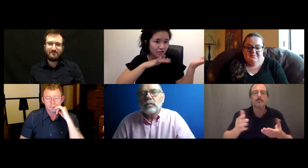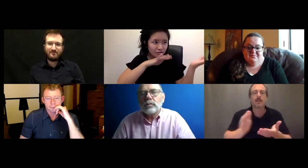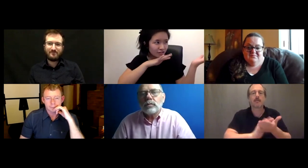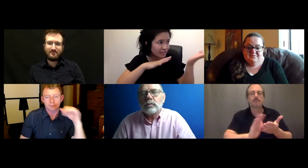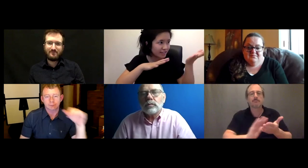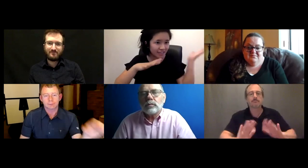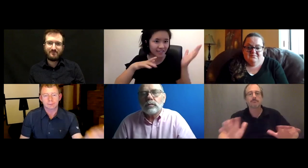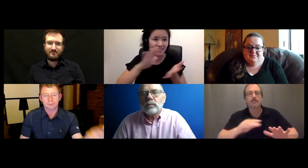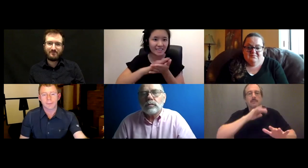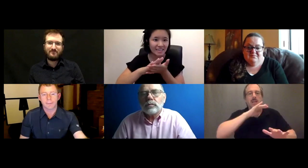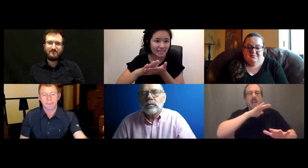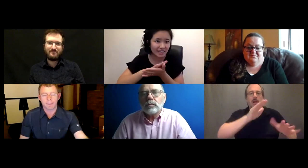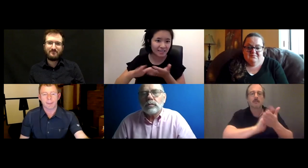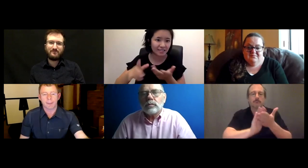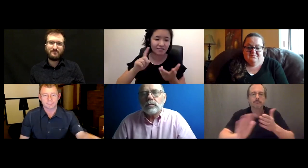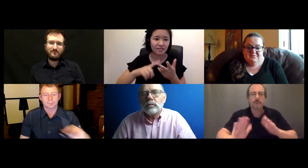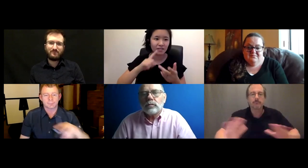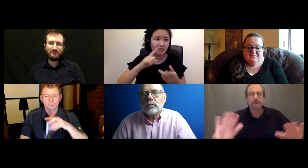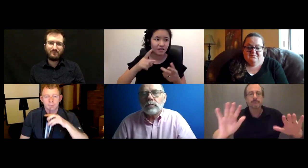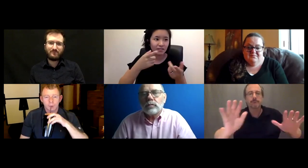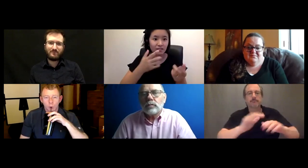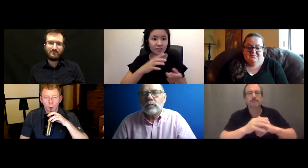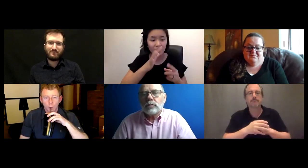trees, picking up litter,